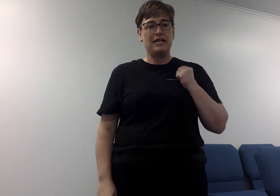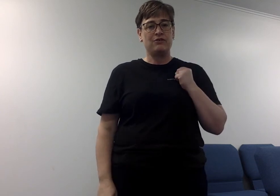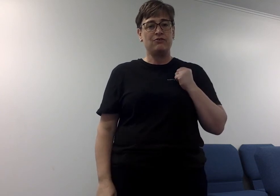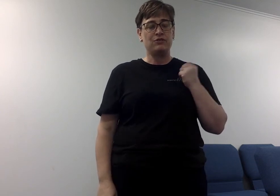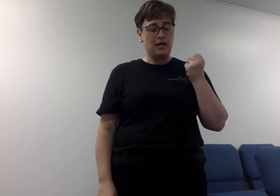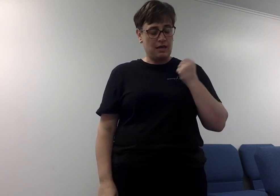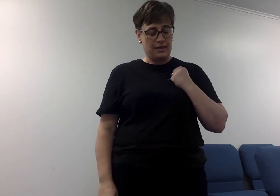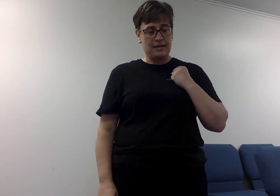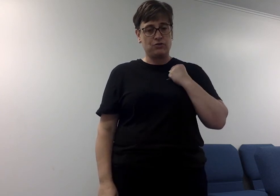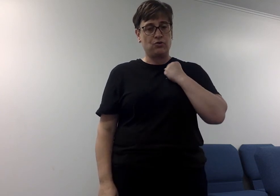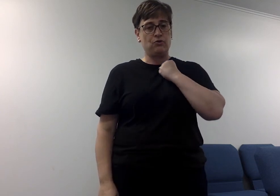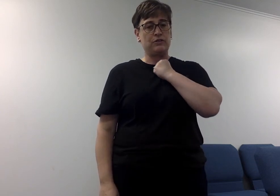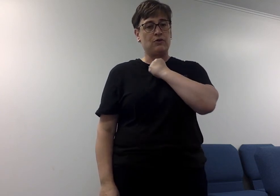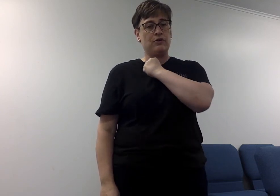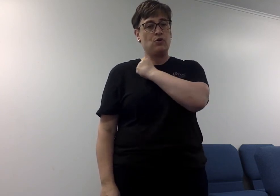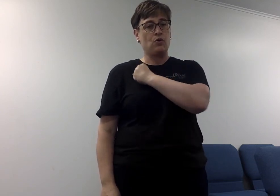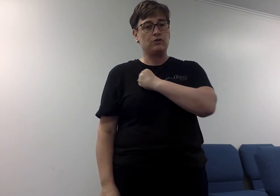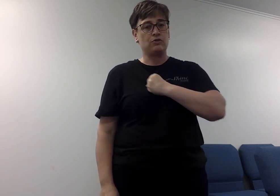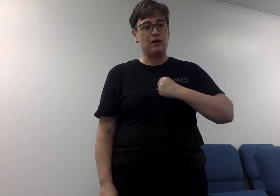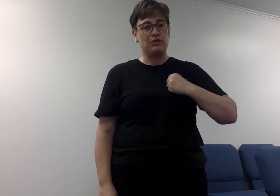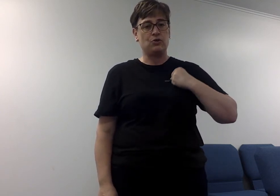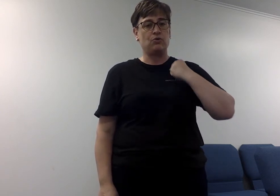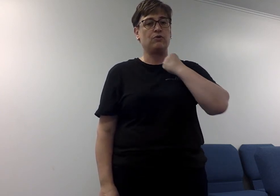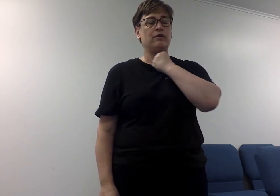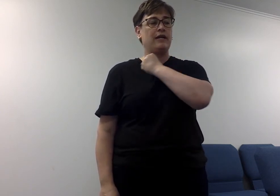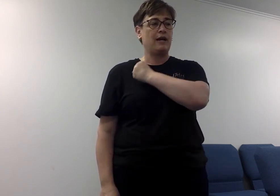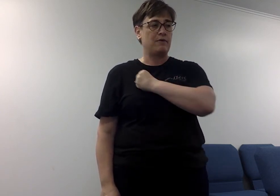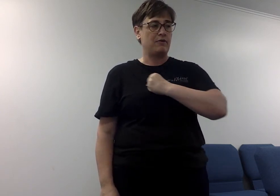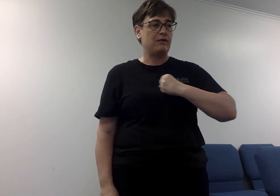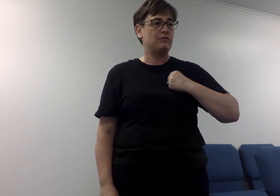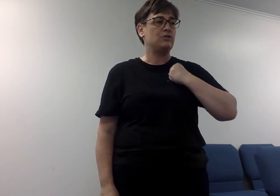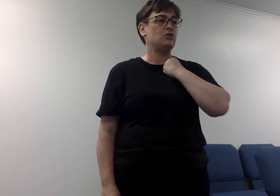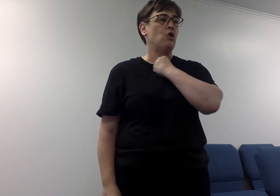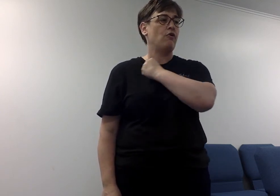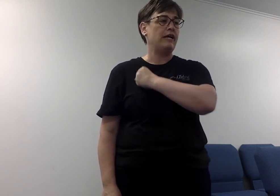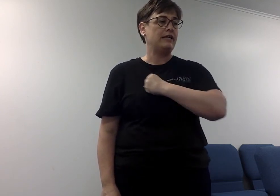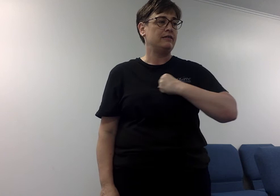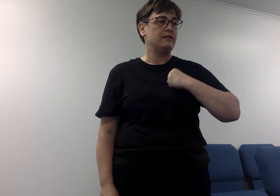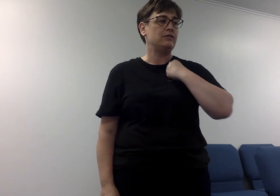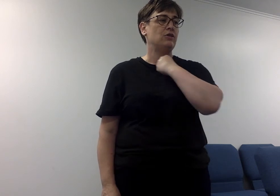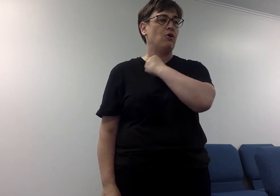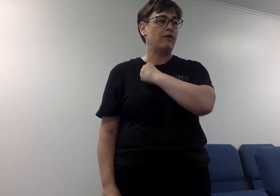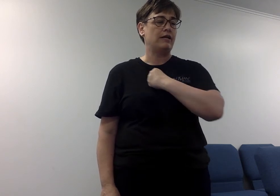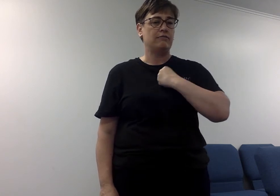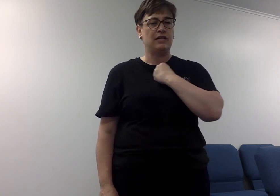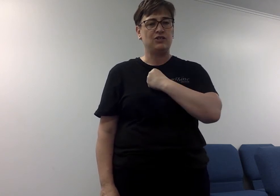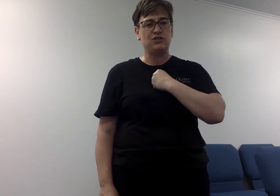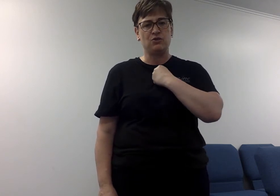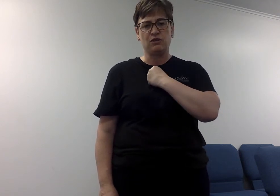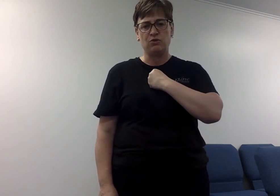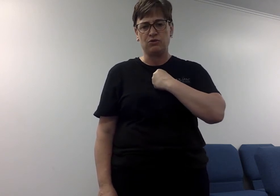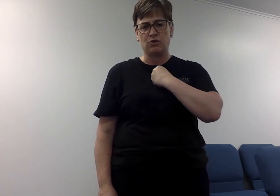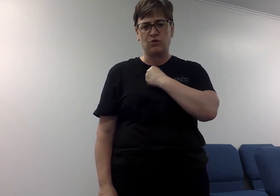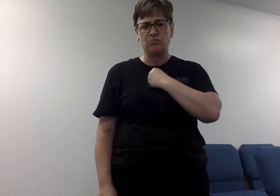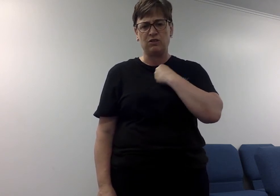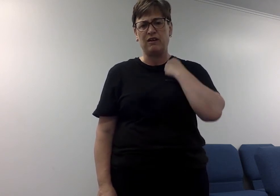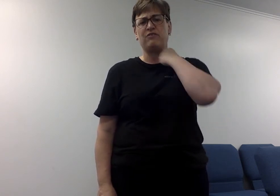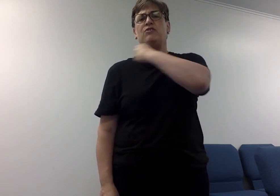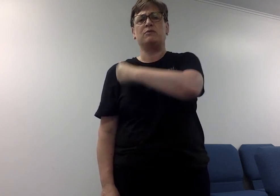left-handers, that circle is going towards the right shoulder and coming around. Sorry, sorry. And you just do a little circle. You don't have to do this big